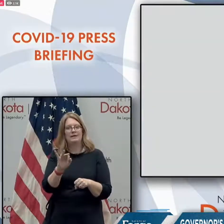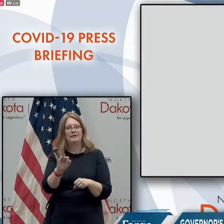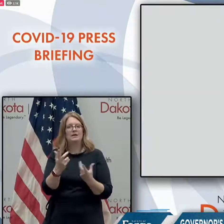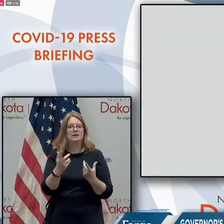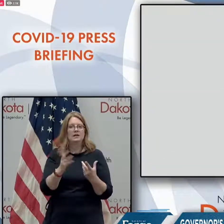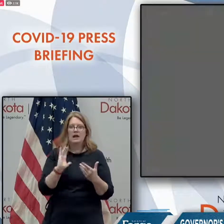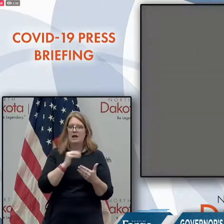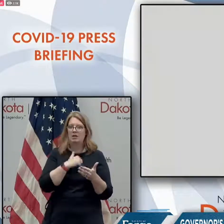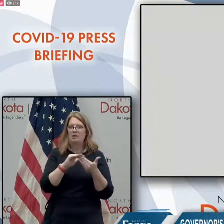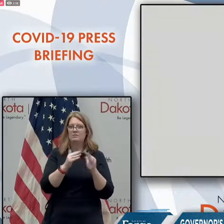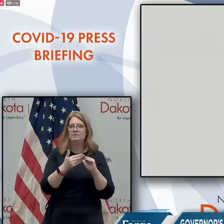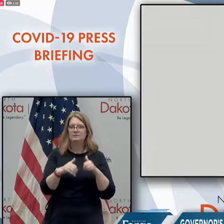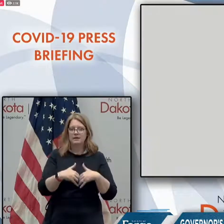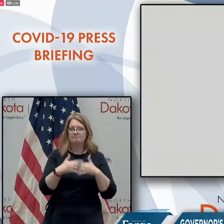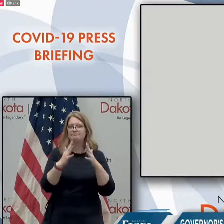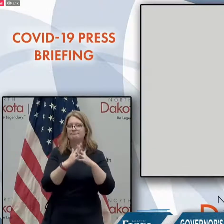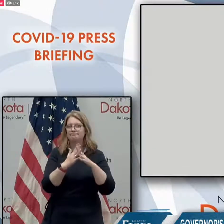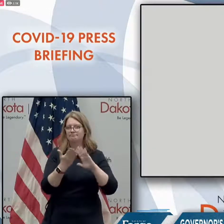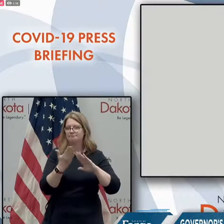on their feet.